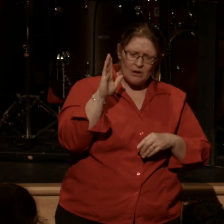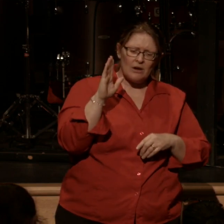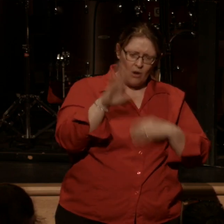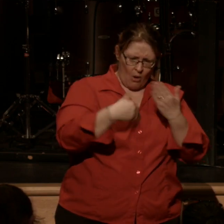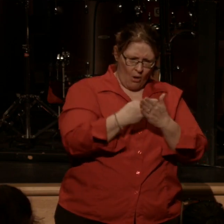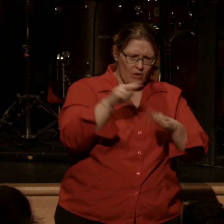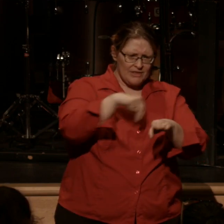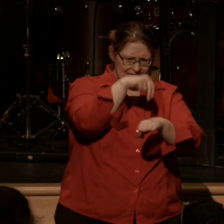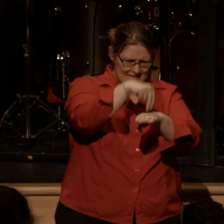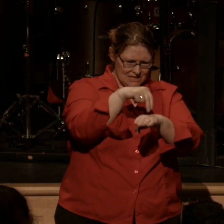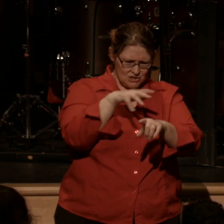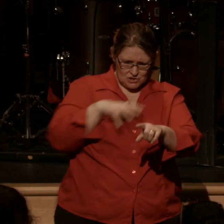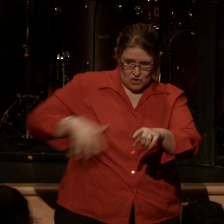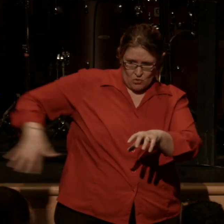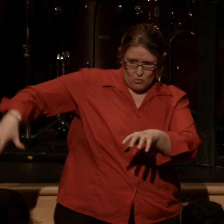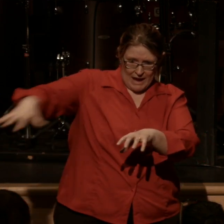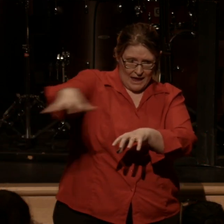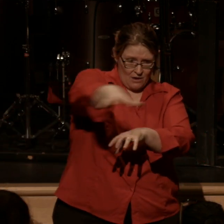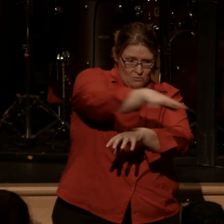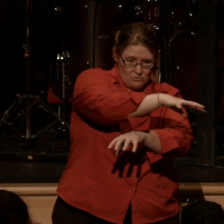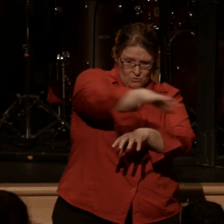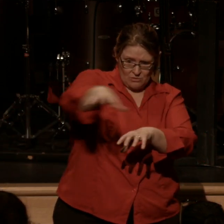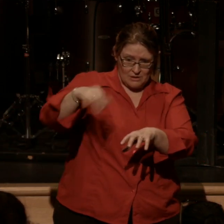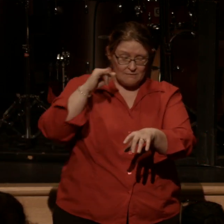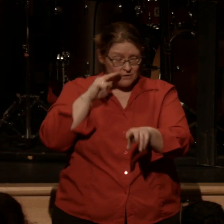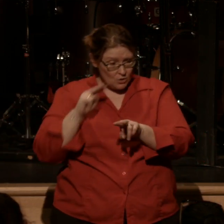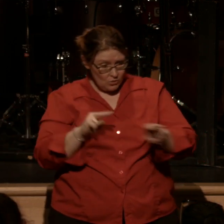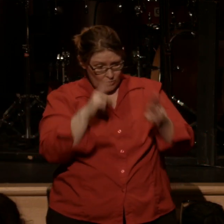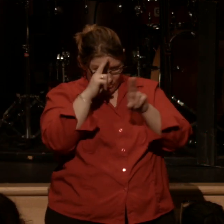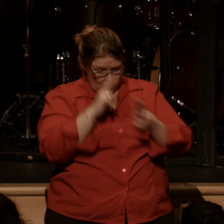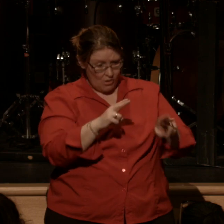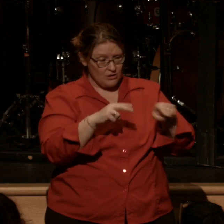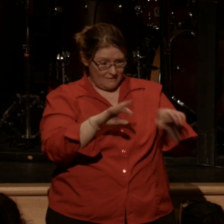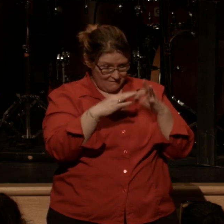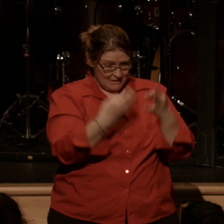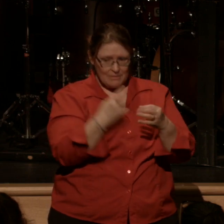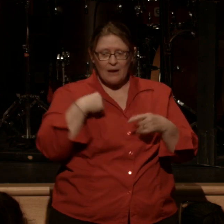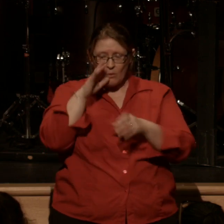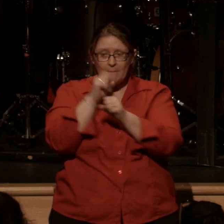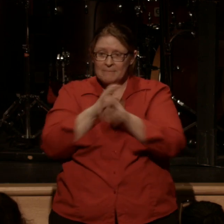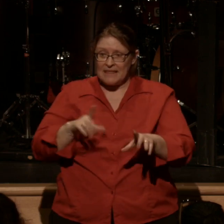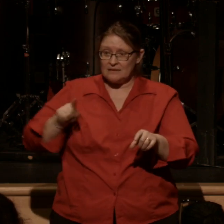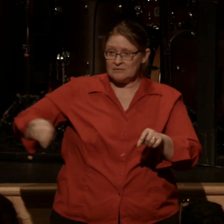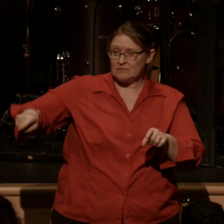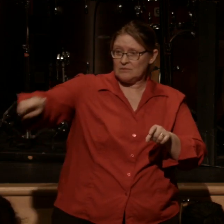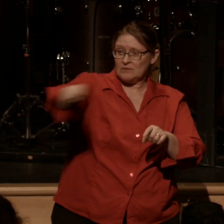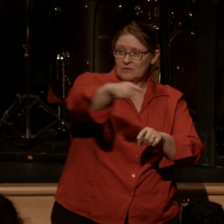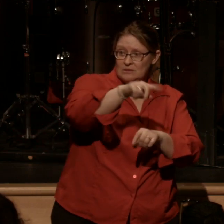all the nations around you, if they look favorably towards you, Abraham, and your family, I'm going to bless them.